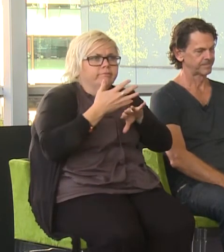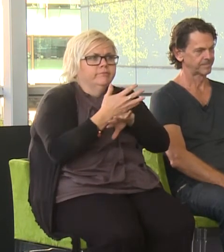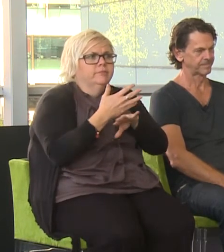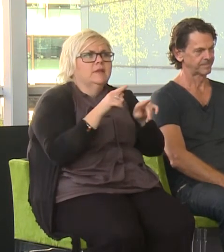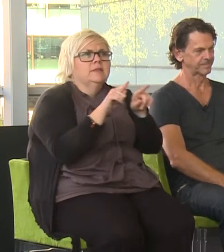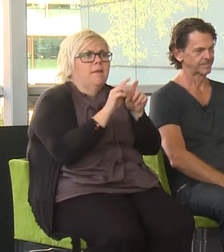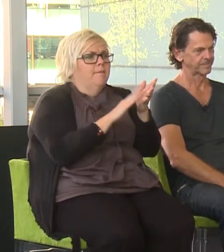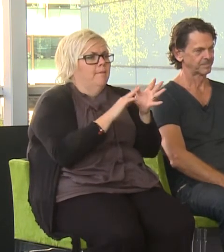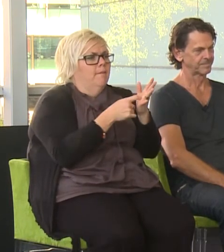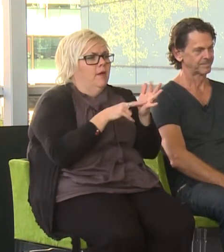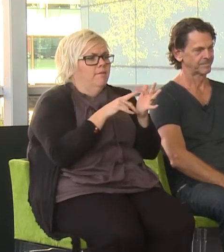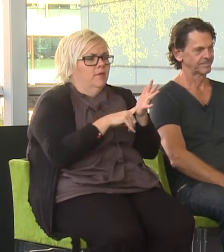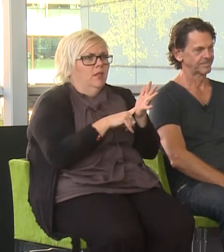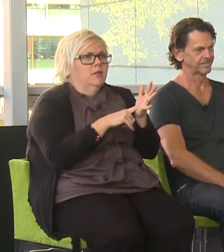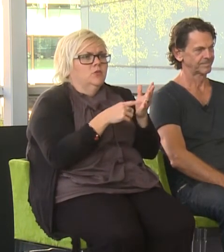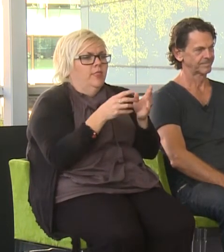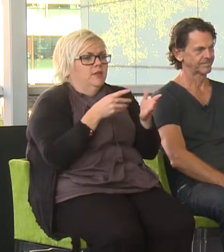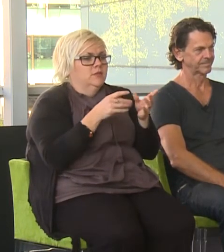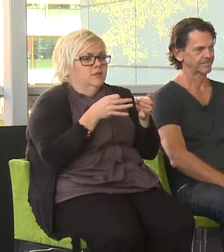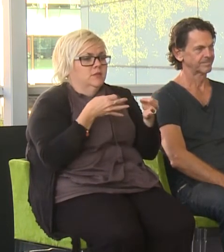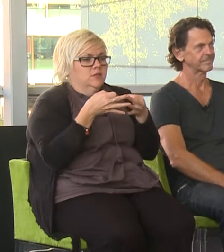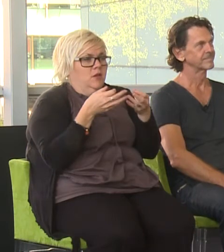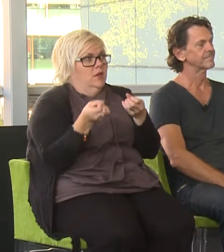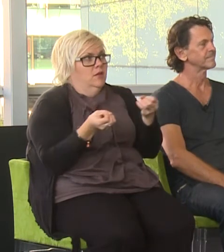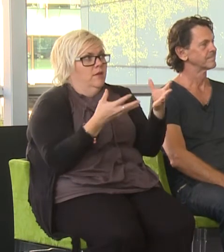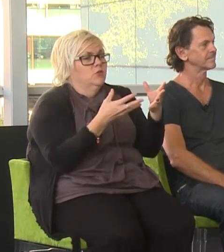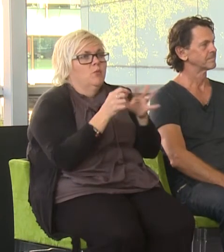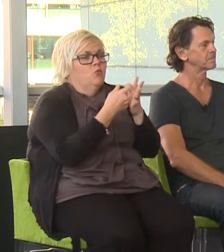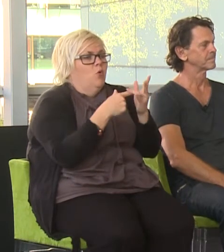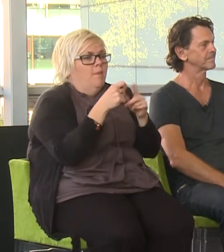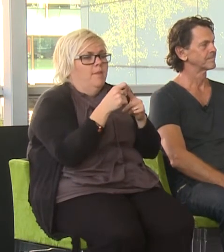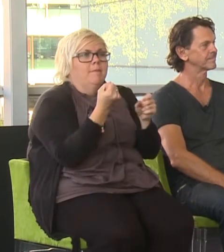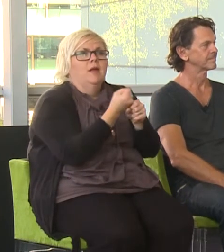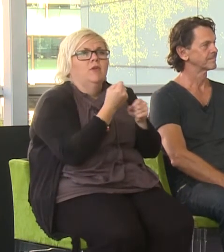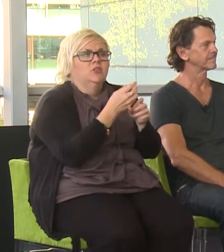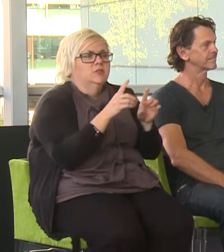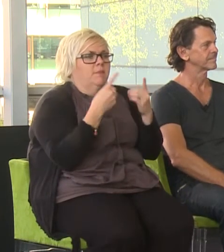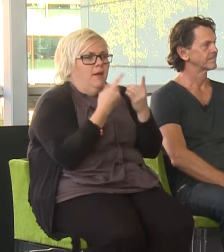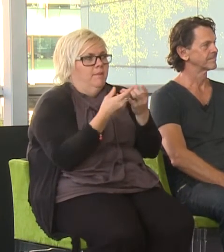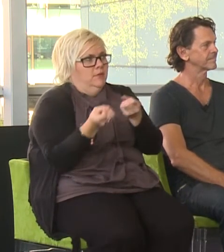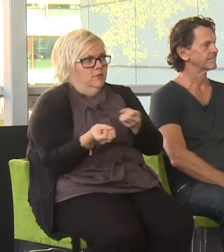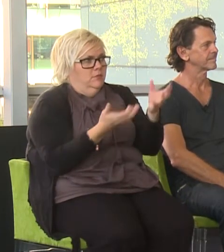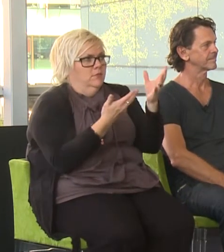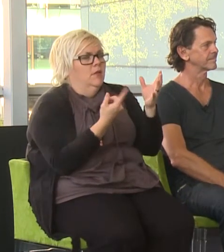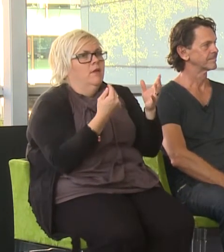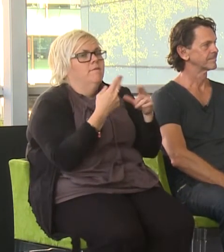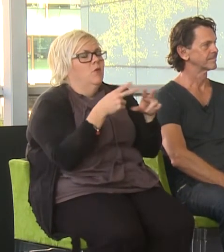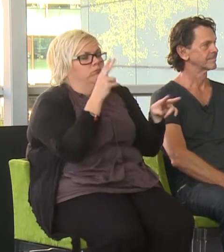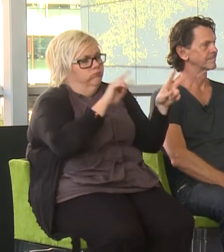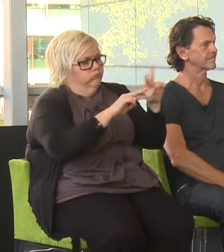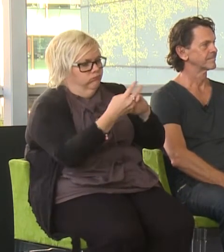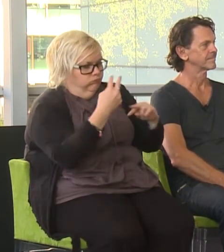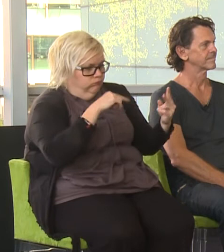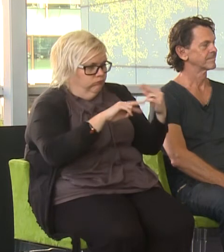we pass those designs over to our prop manufacturing department. This is a superb team